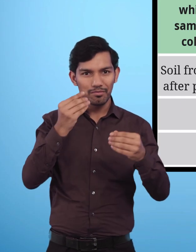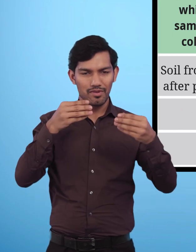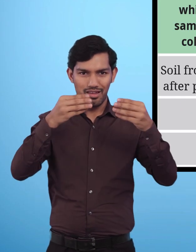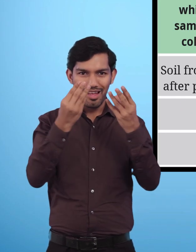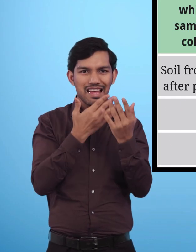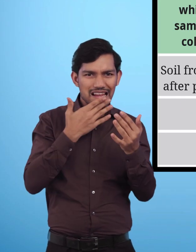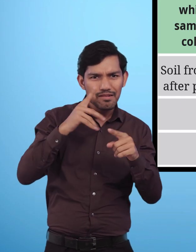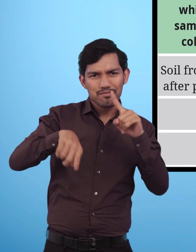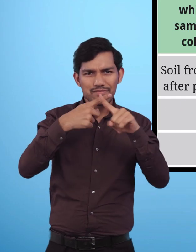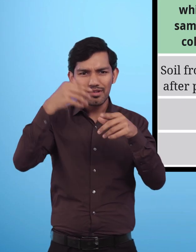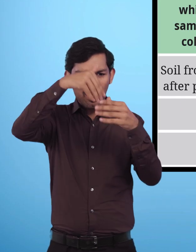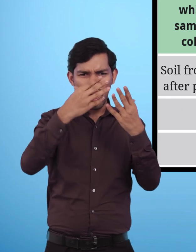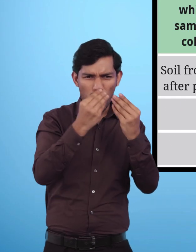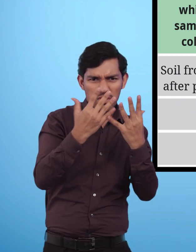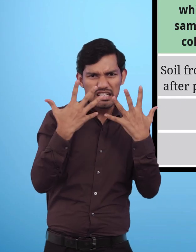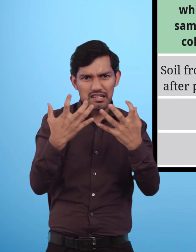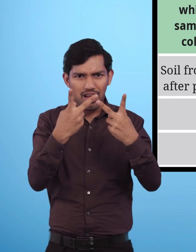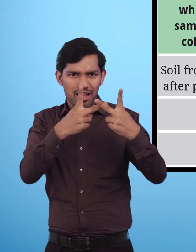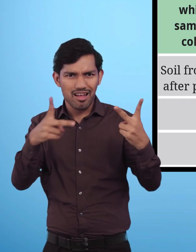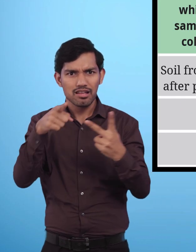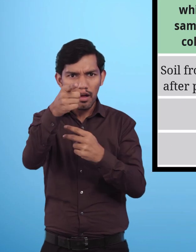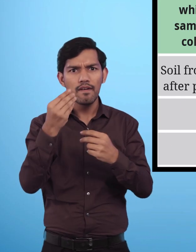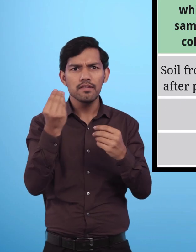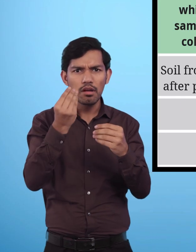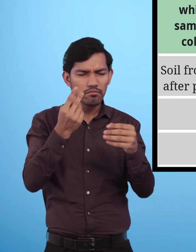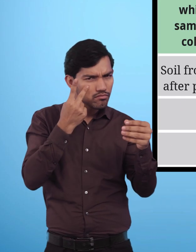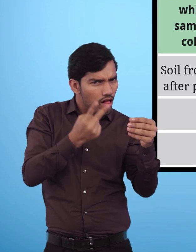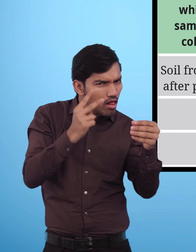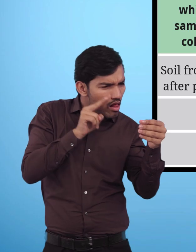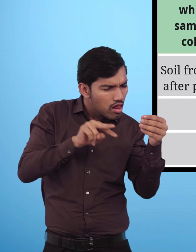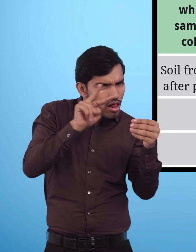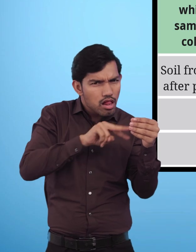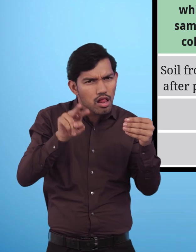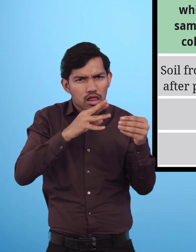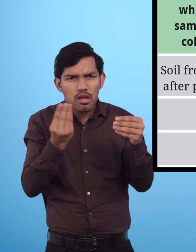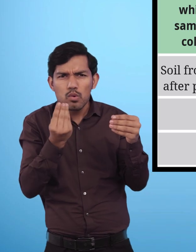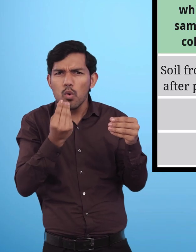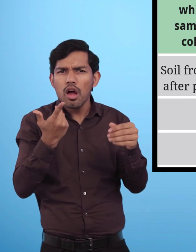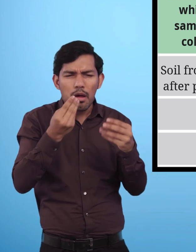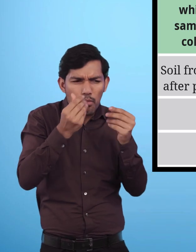Observation of soil with naked eye, including its color and texture.